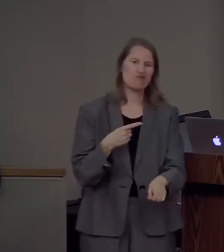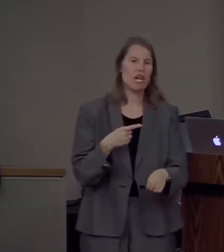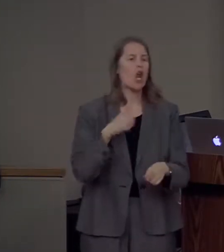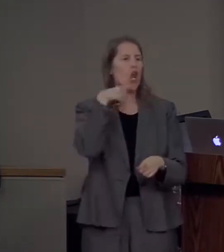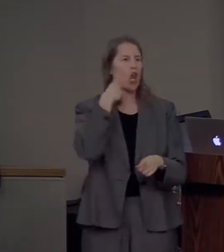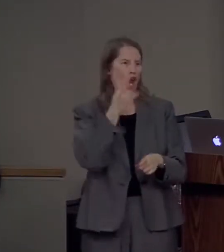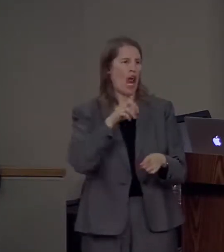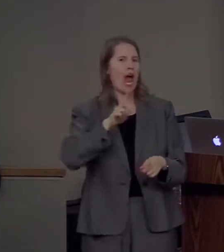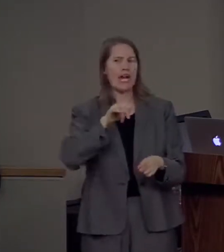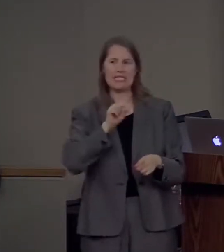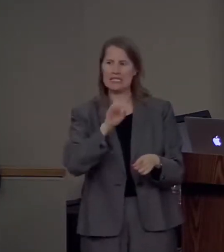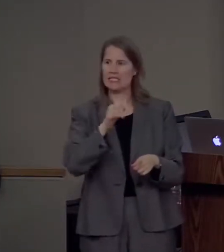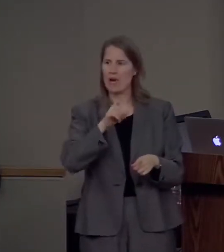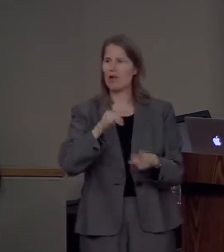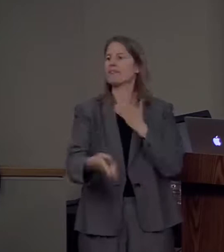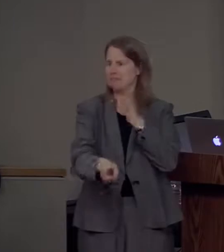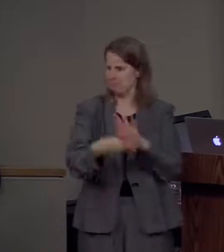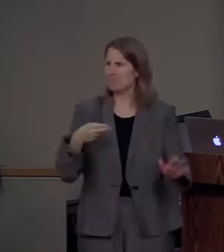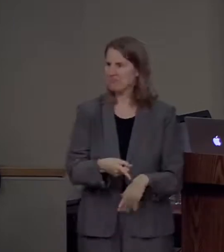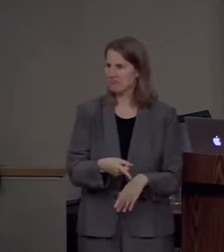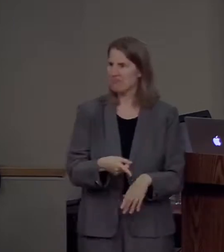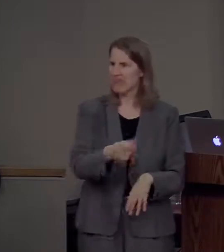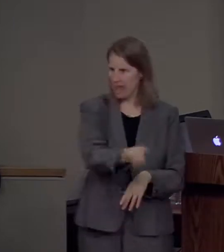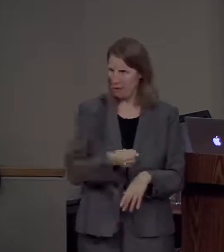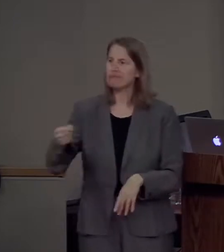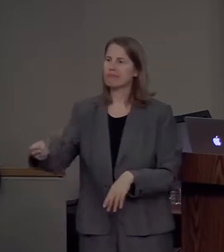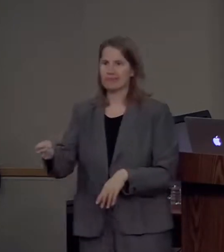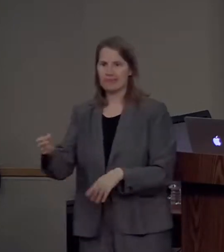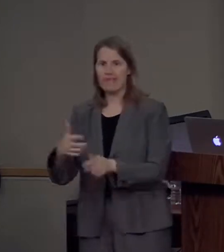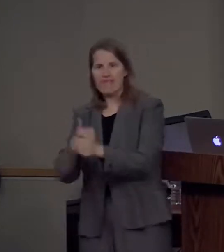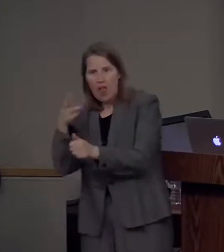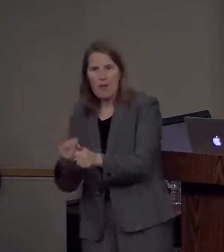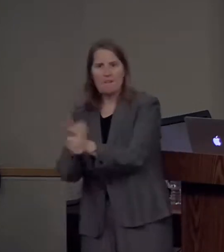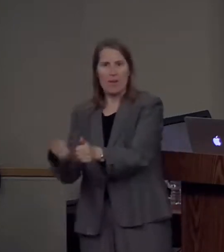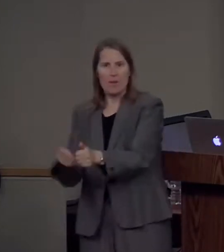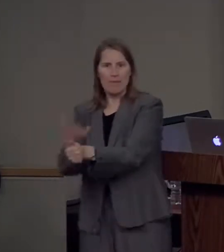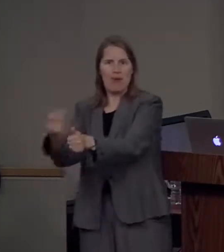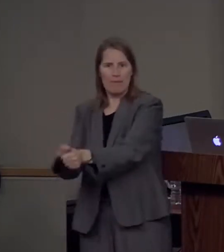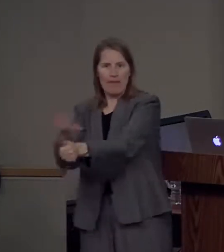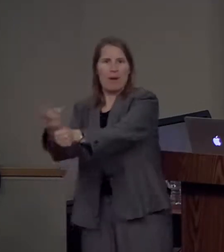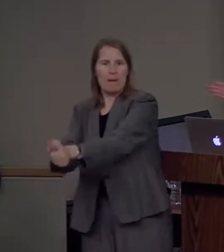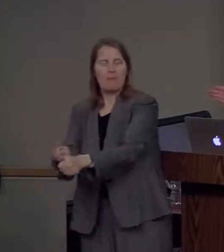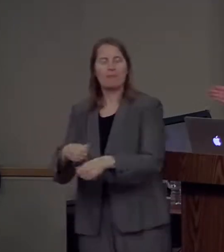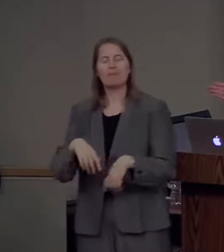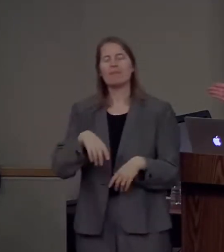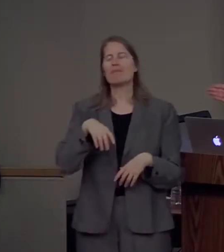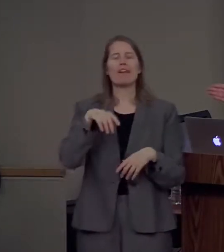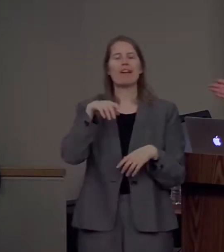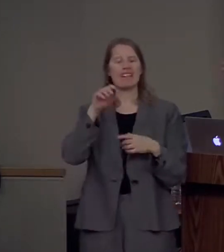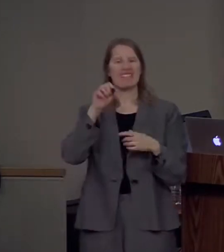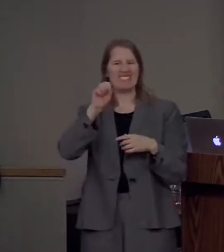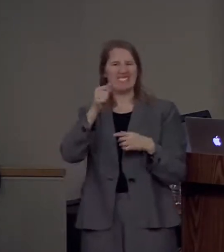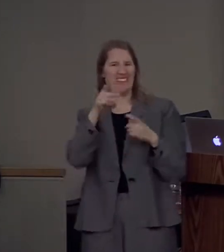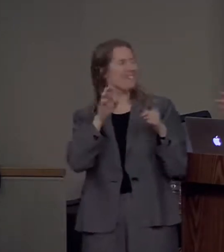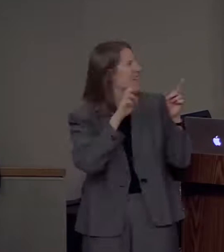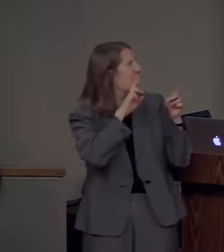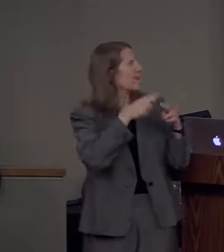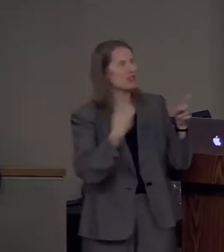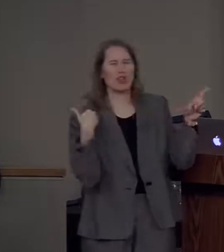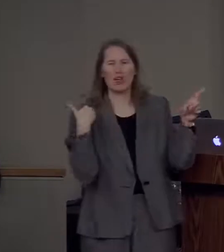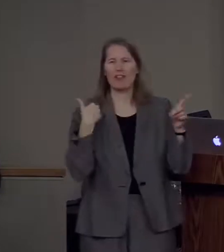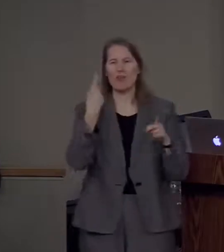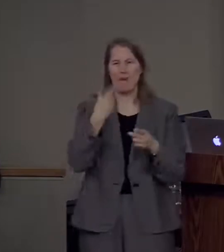of dyscalculia, call them dyscalculic, and then do all sorts of follow-up studies. Stephanie Buckton, whose work I talked about